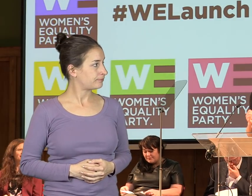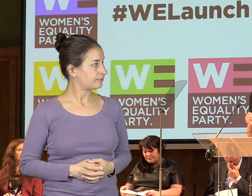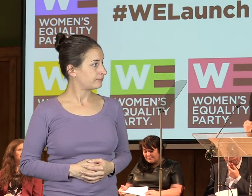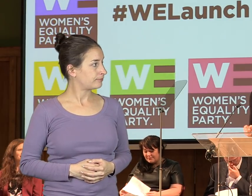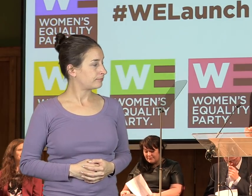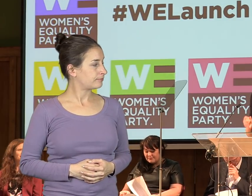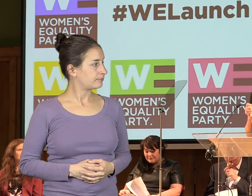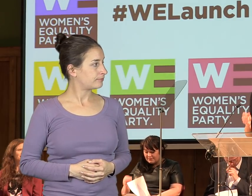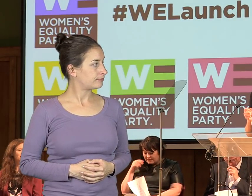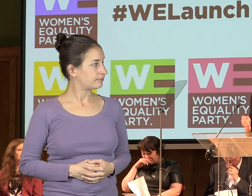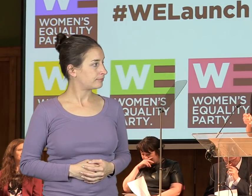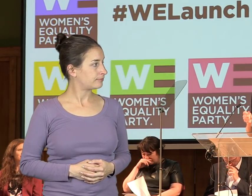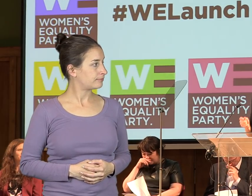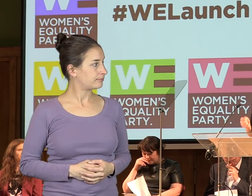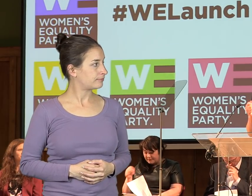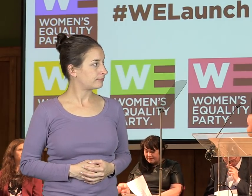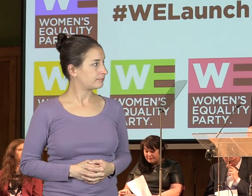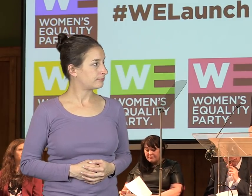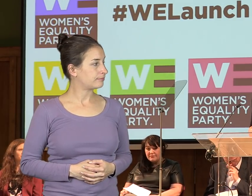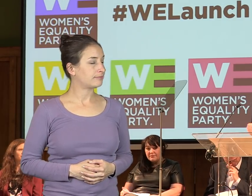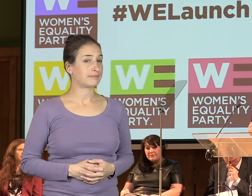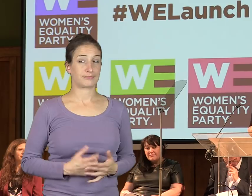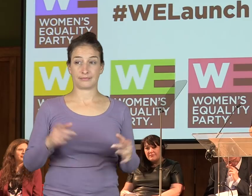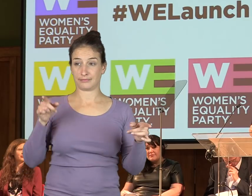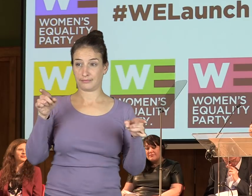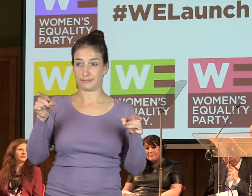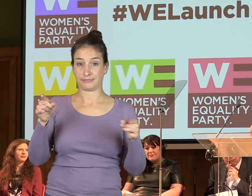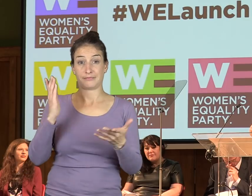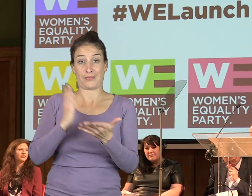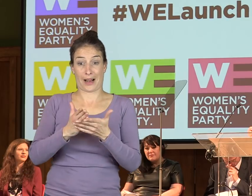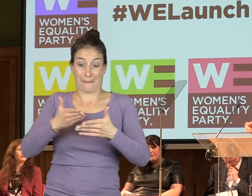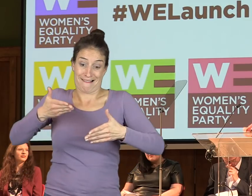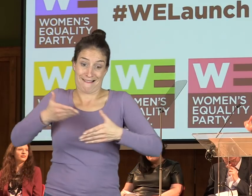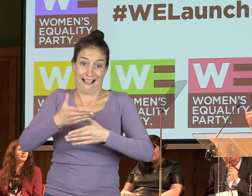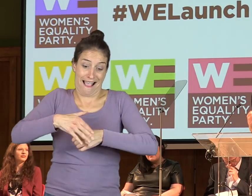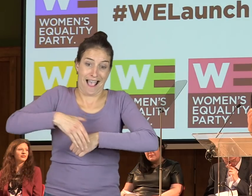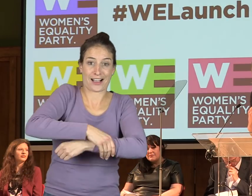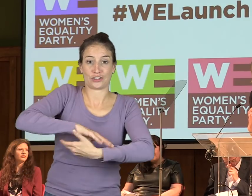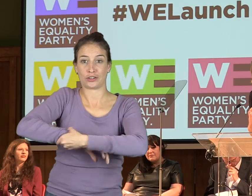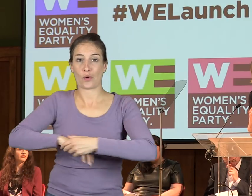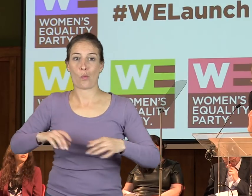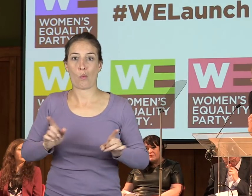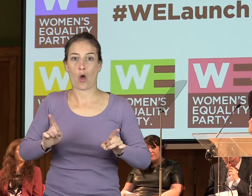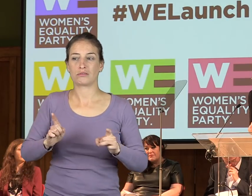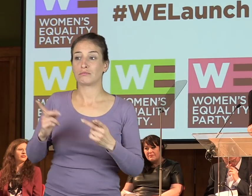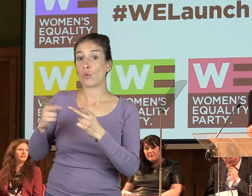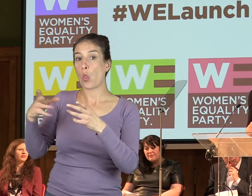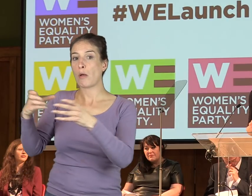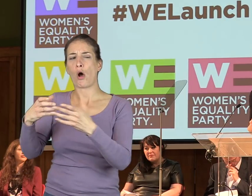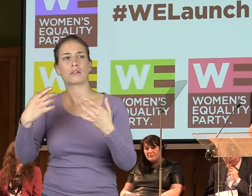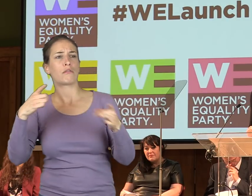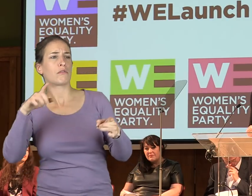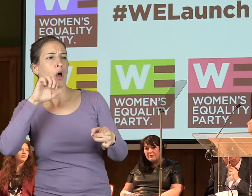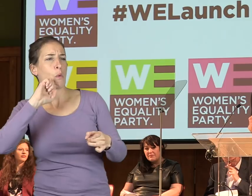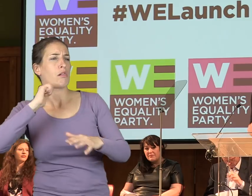Yeah. Their only action is to shoot down any other party's talk about how they might deliver equality, reducing our right to participate to